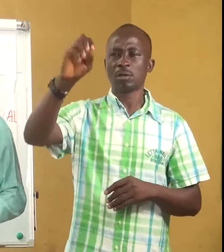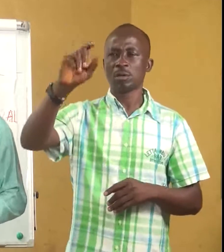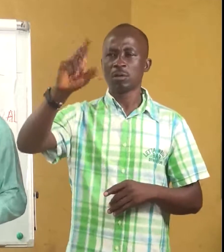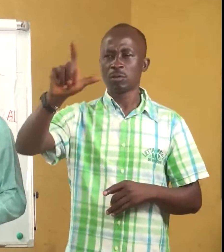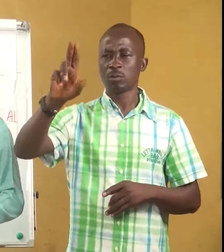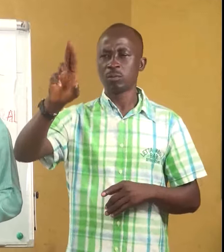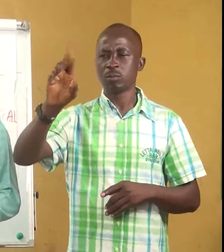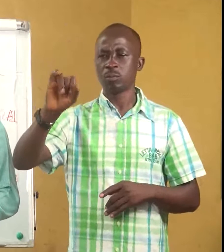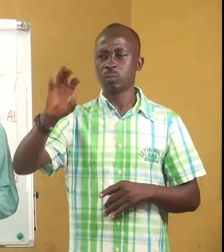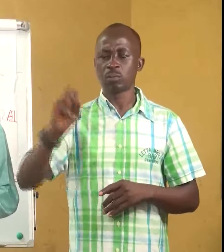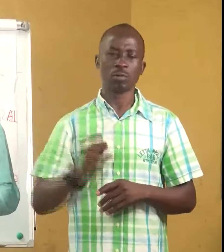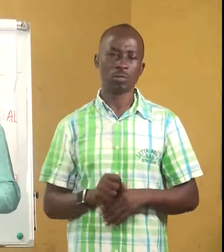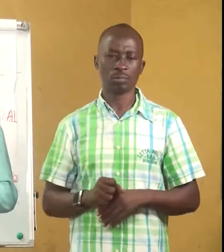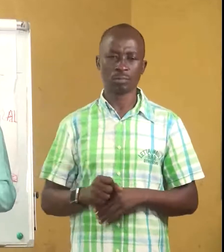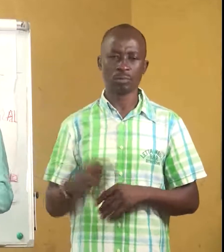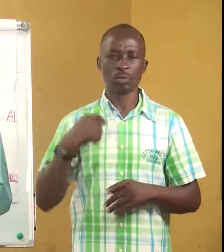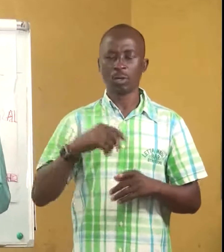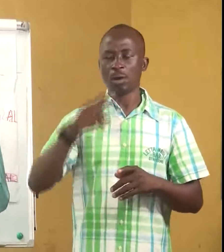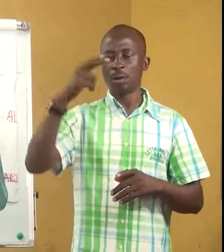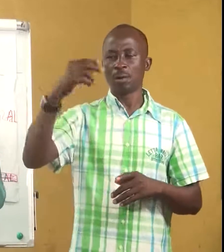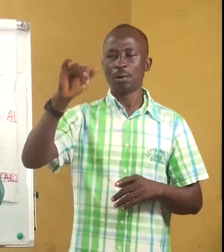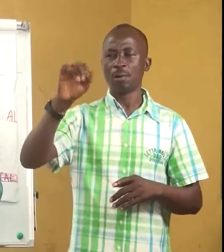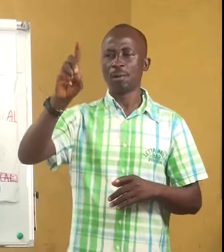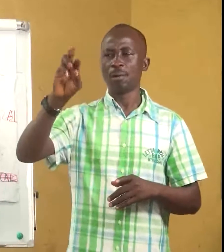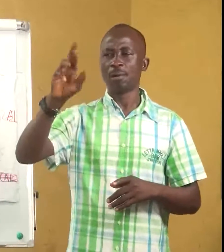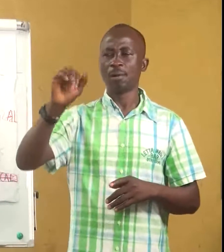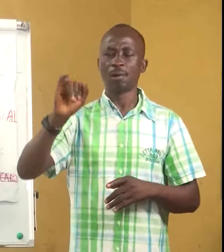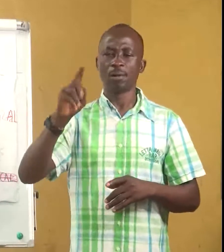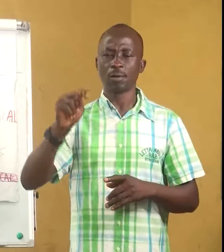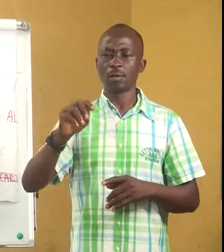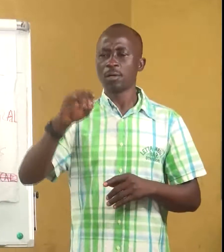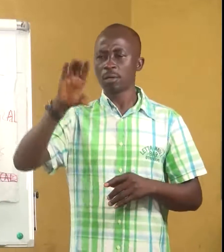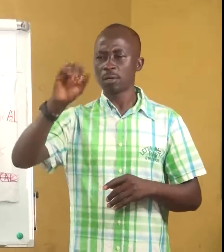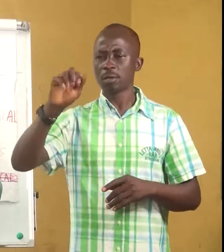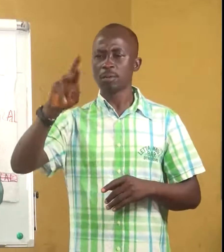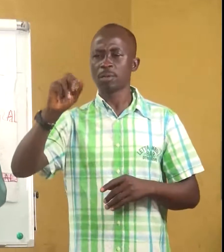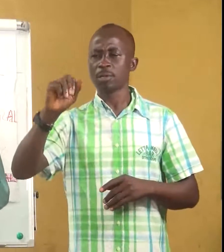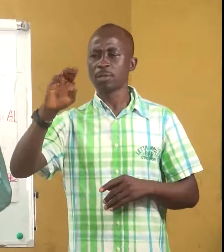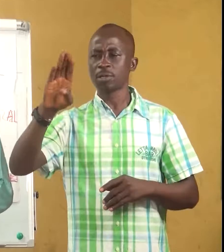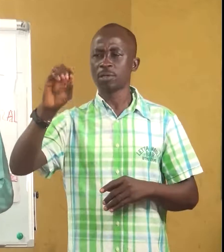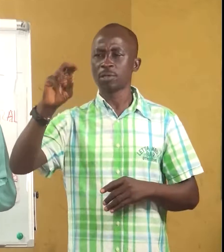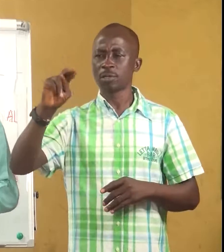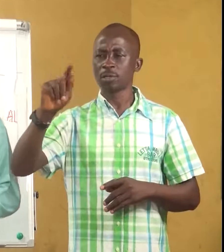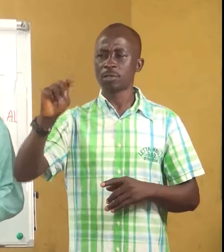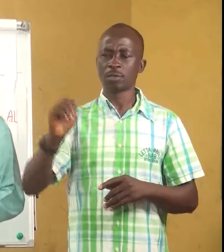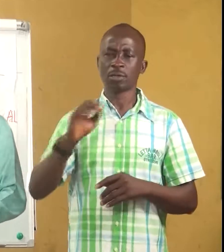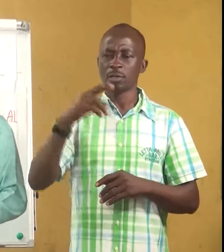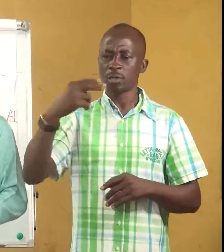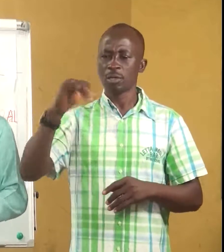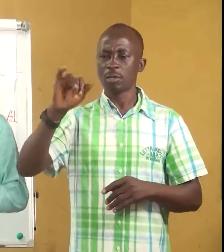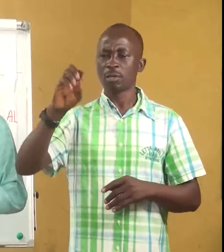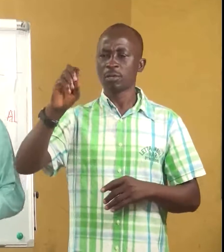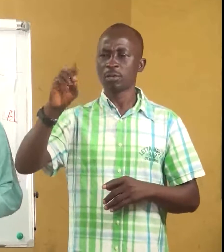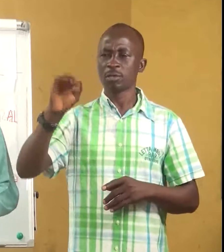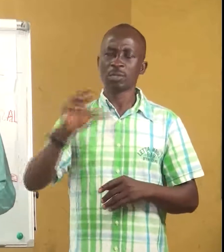take them again. We have hydration, carbonation, oxidation, hydrolysis,